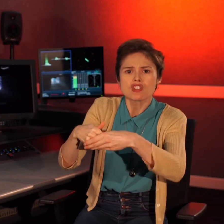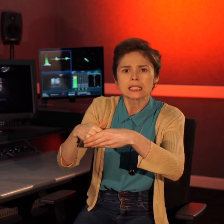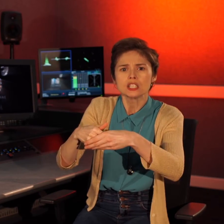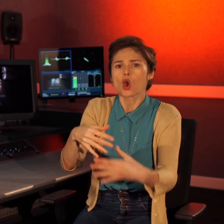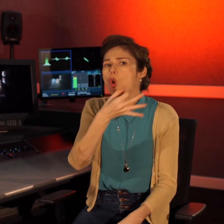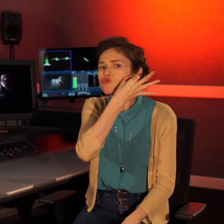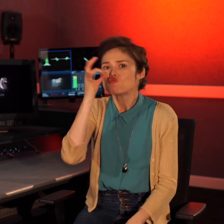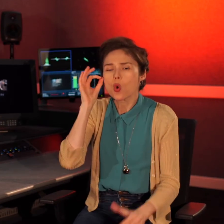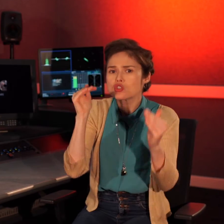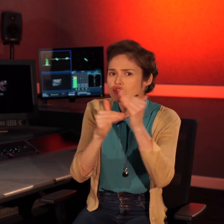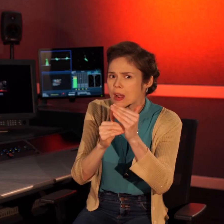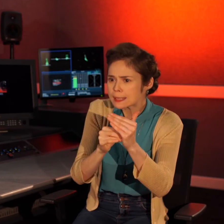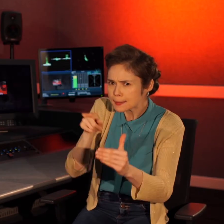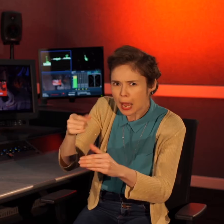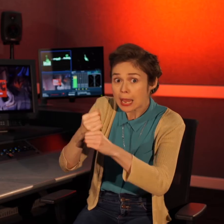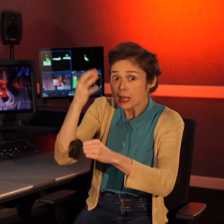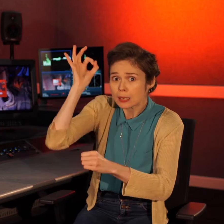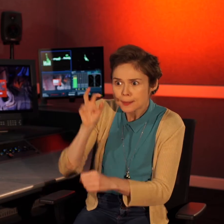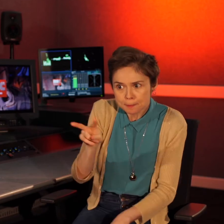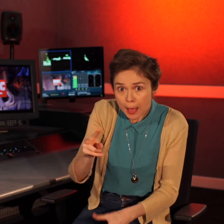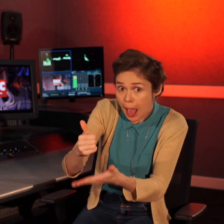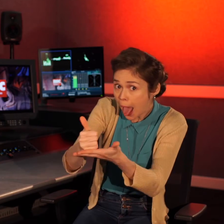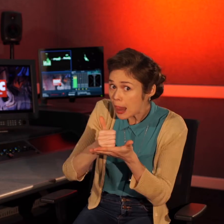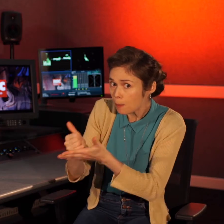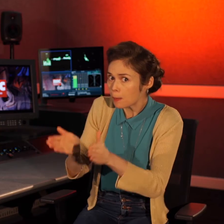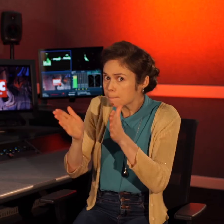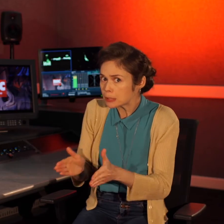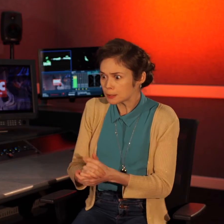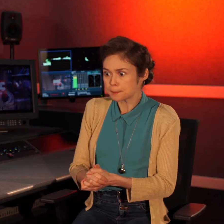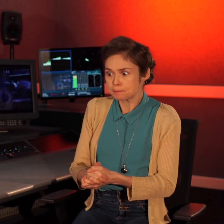Claudius asks for the help of Rosencrantz and Guildenstern.